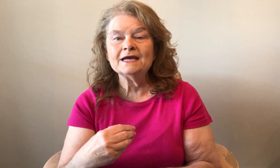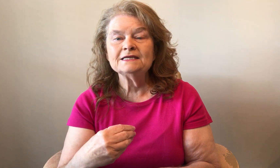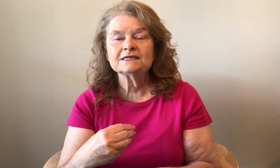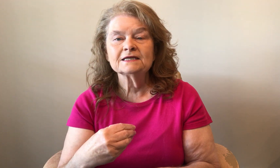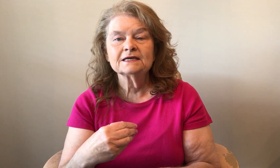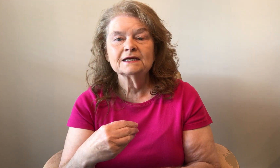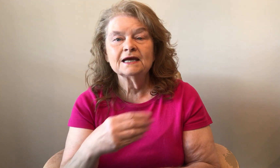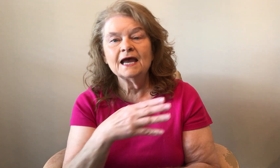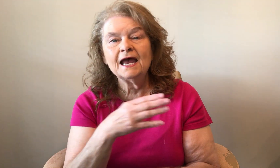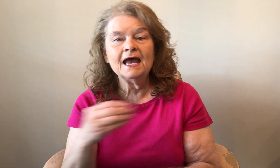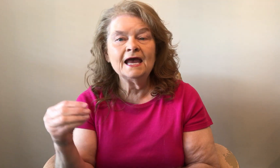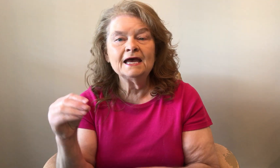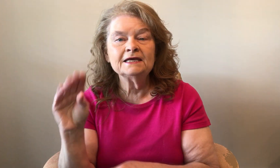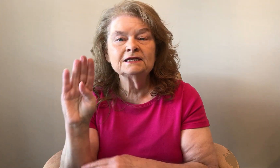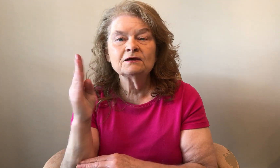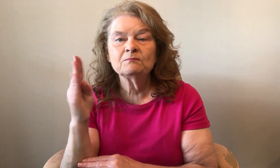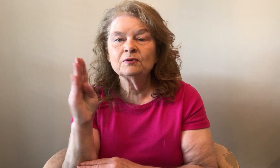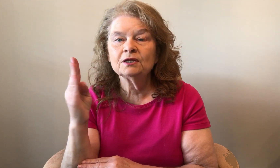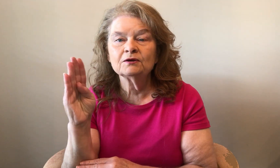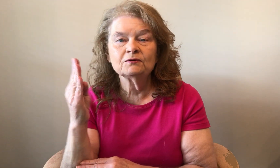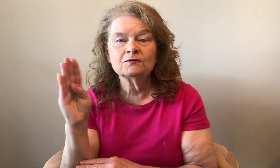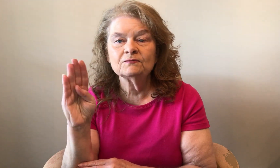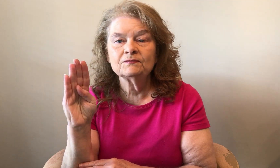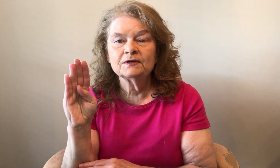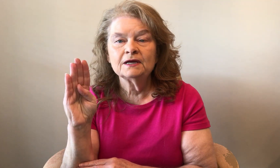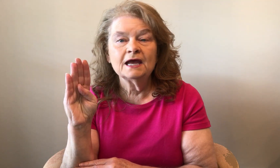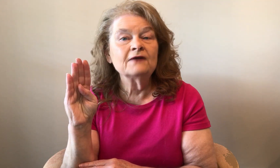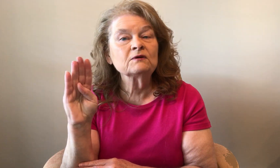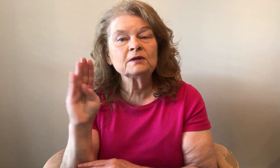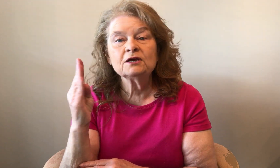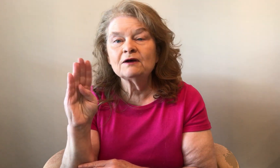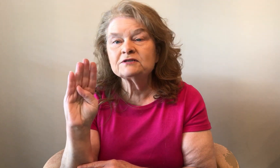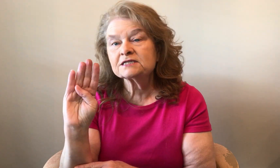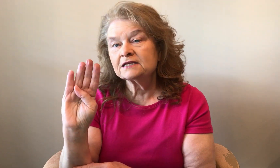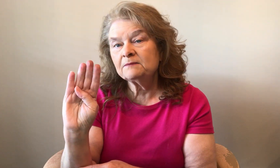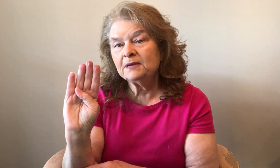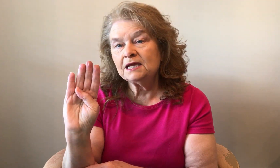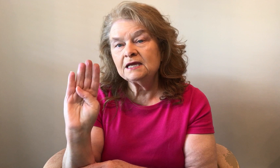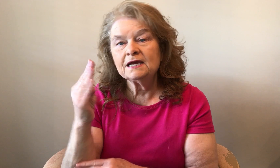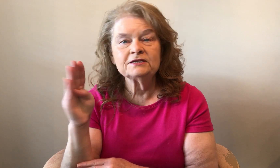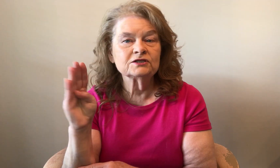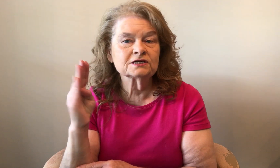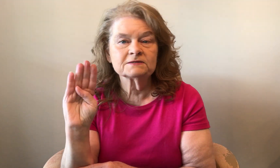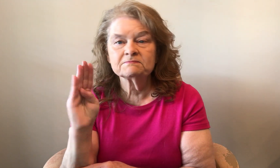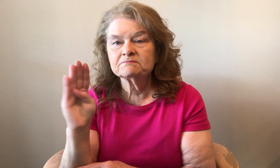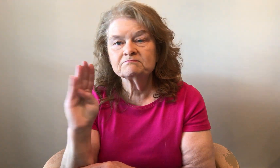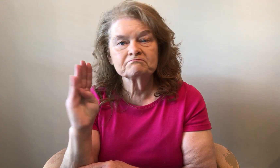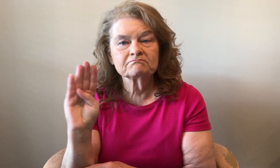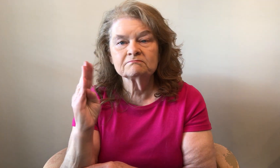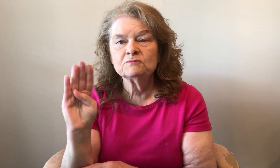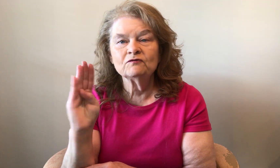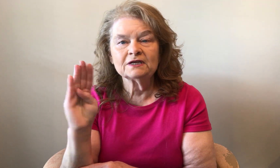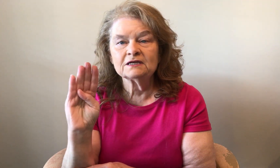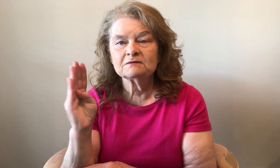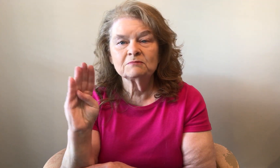white, and blue. And for blue, I just got the B and just moving it,